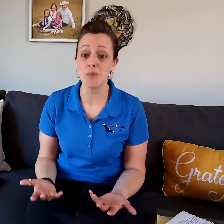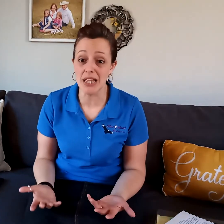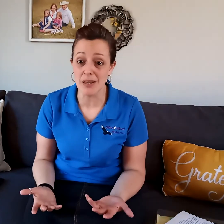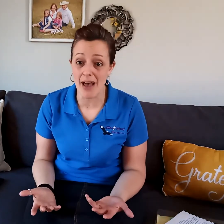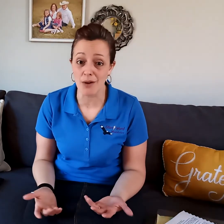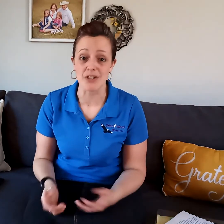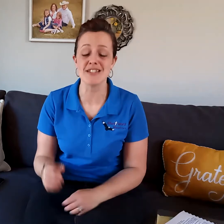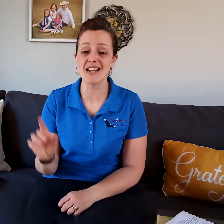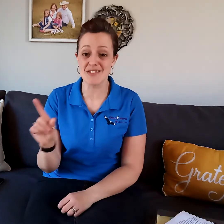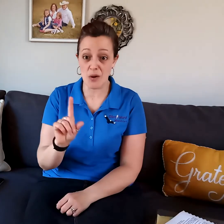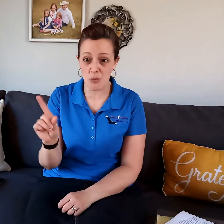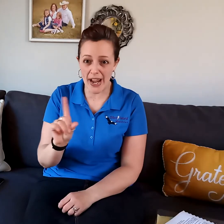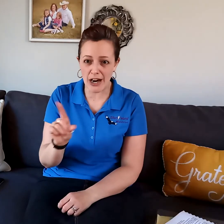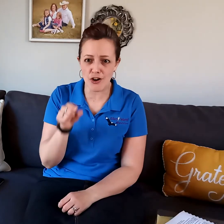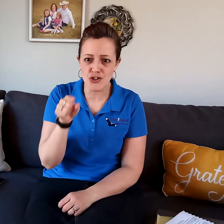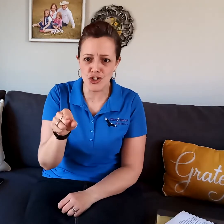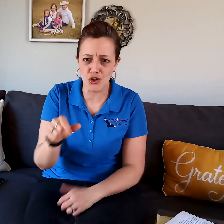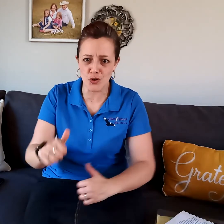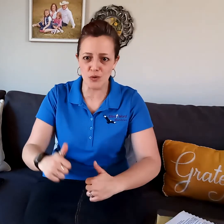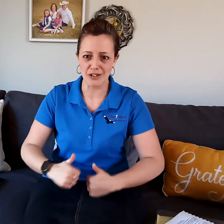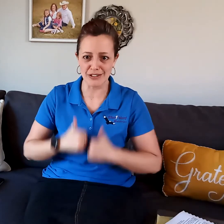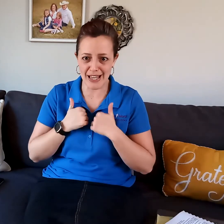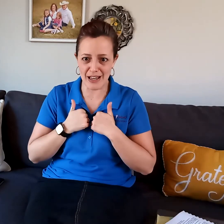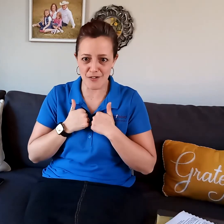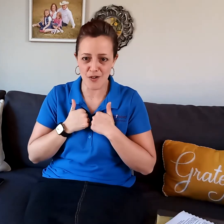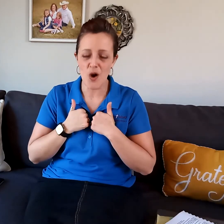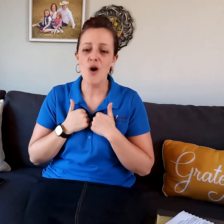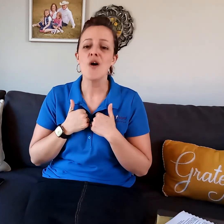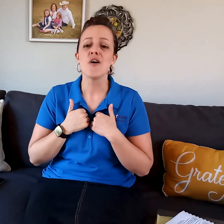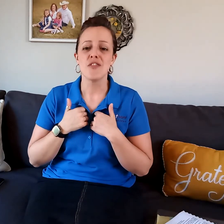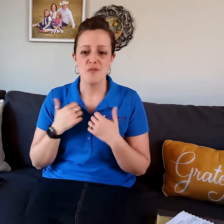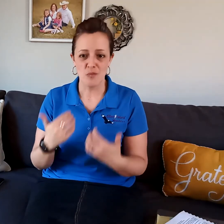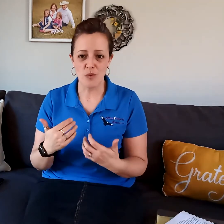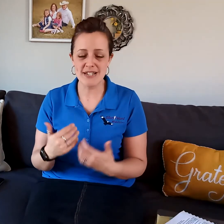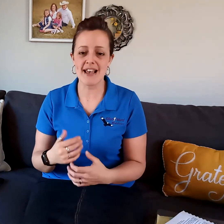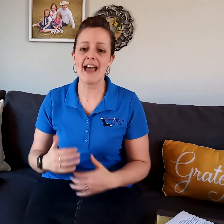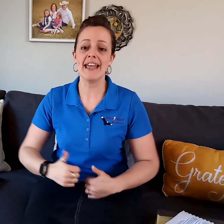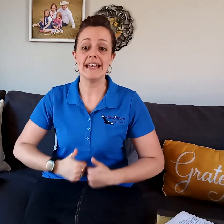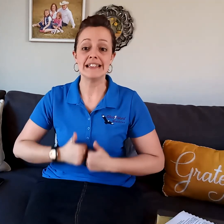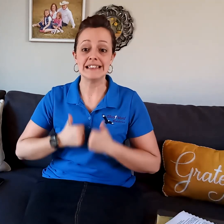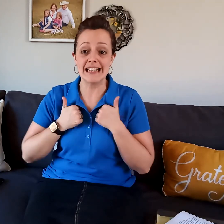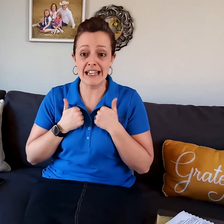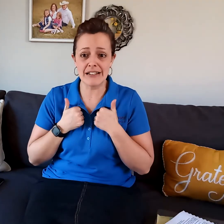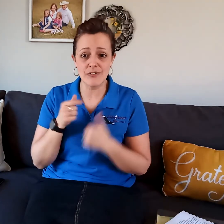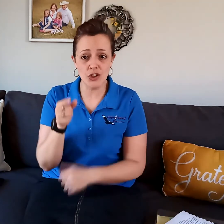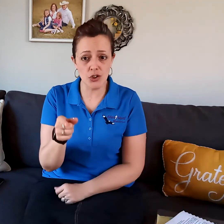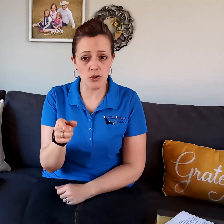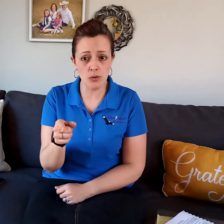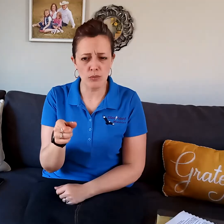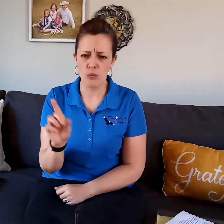completely backwards. Instead of saying where do you live, we say live you